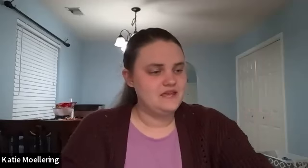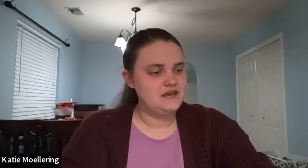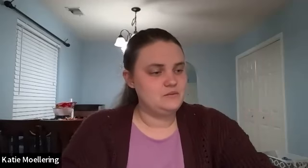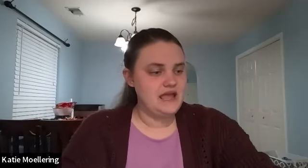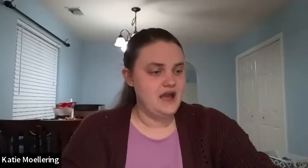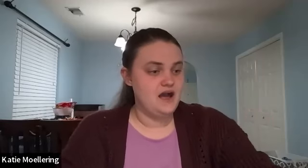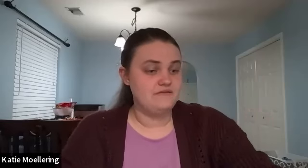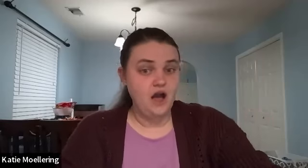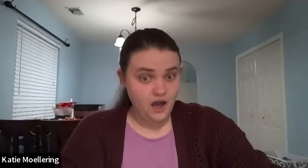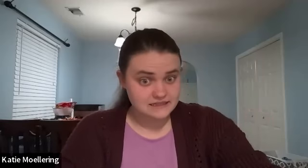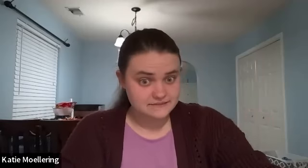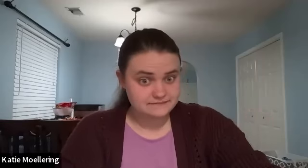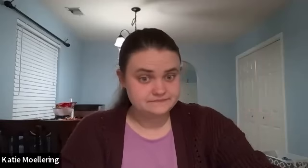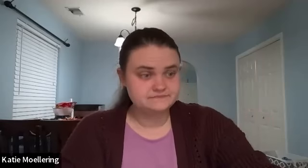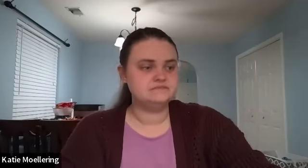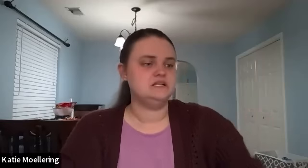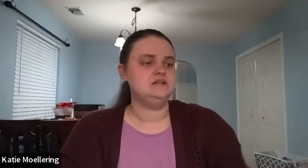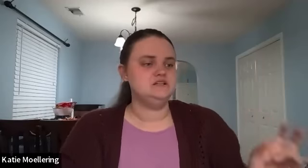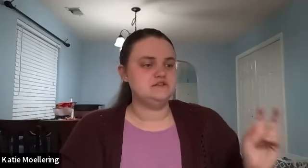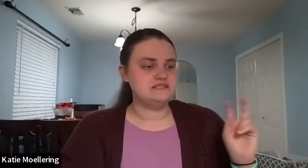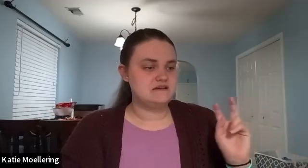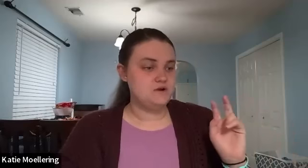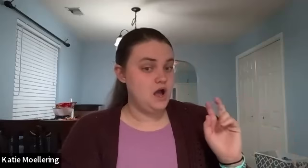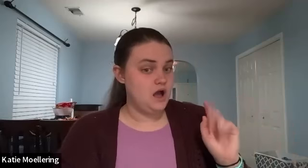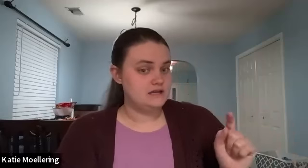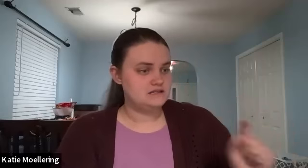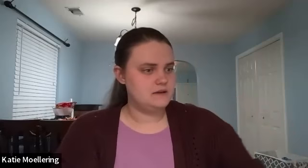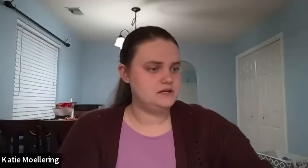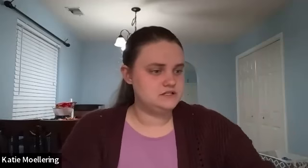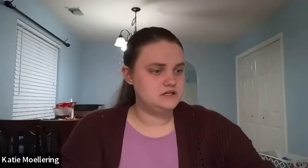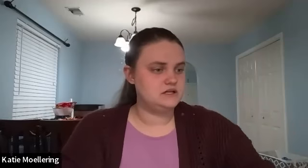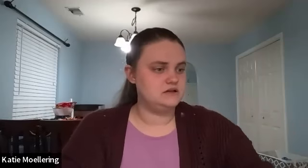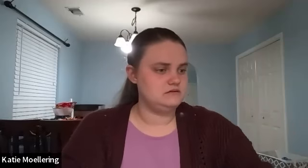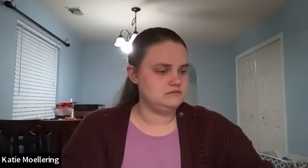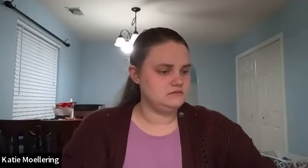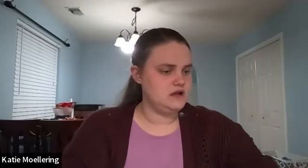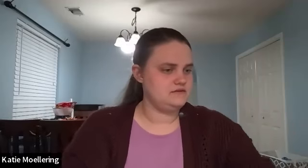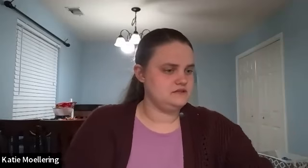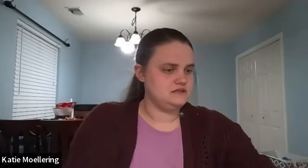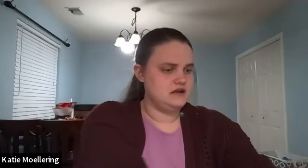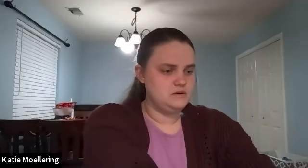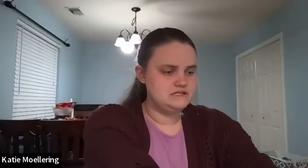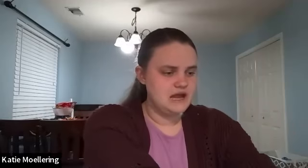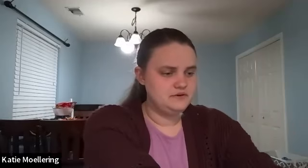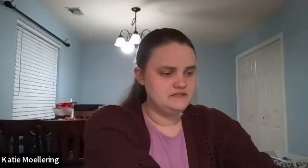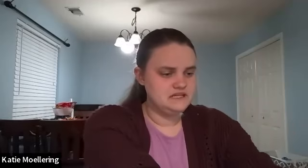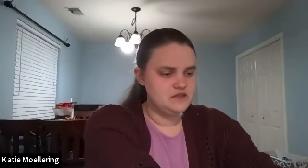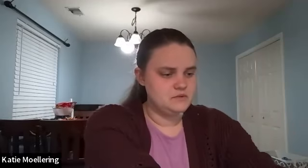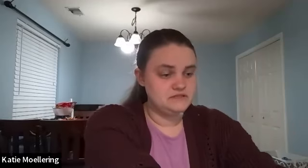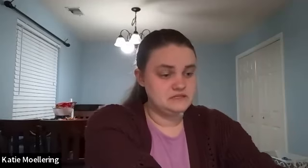Then we have hot. So the sign for hot, I'm actually going to add this in. I always put these together, but I'm going to separate